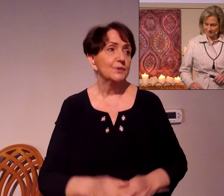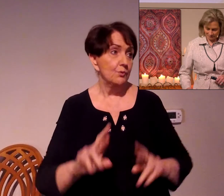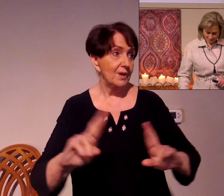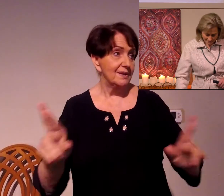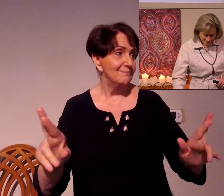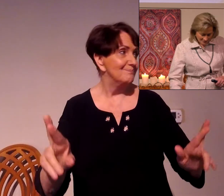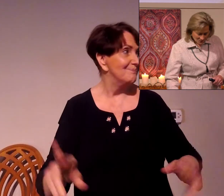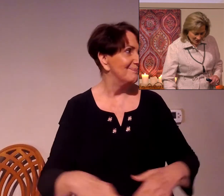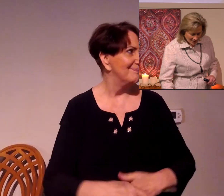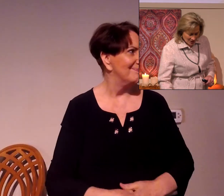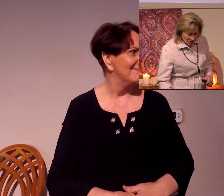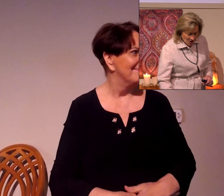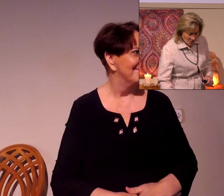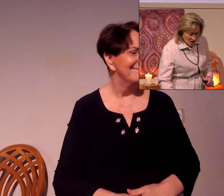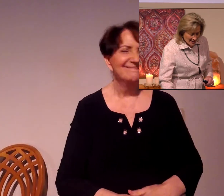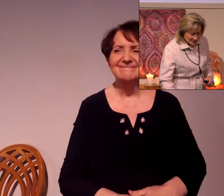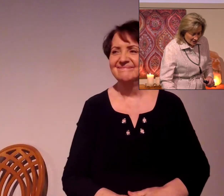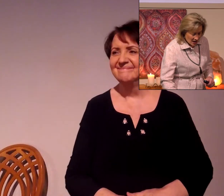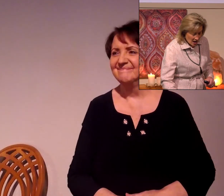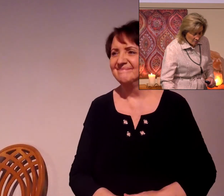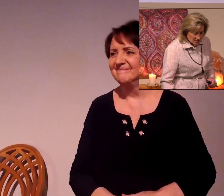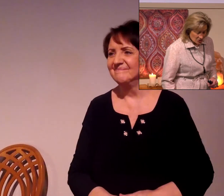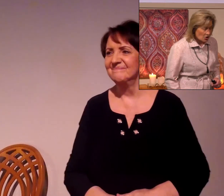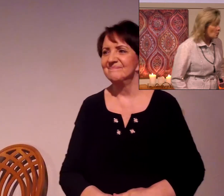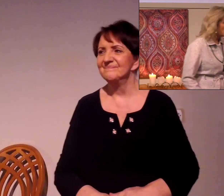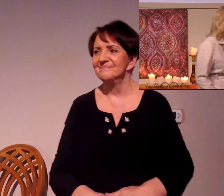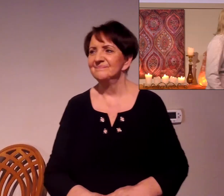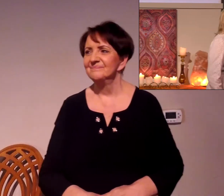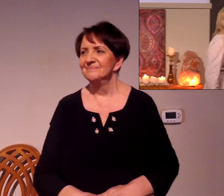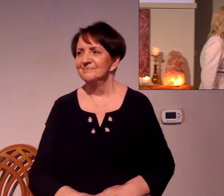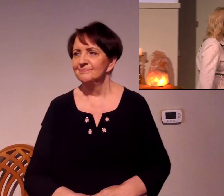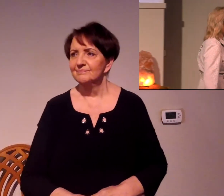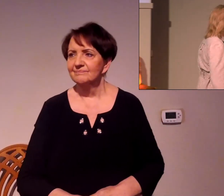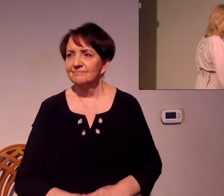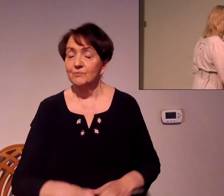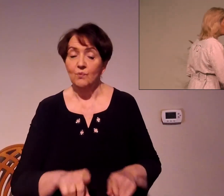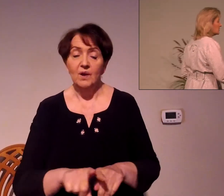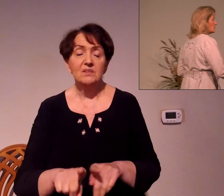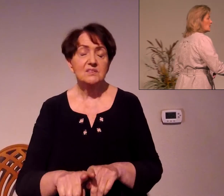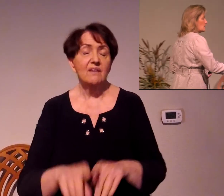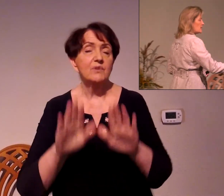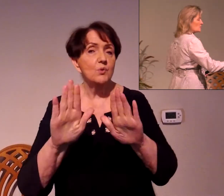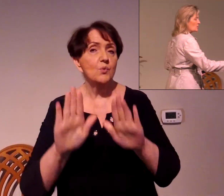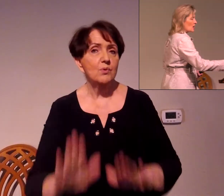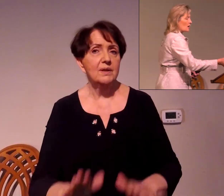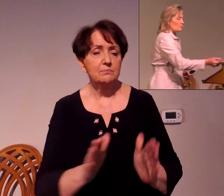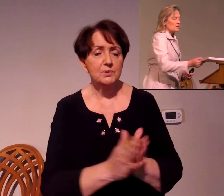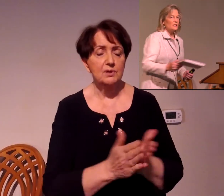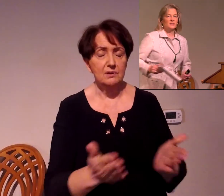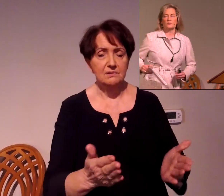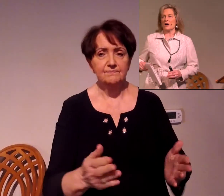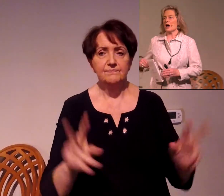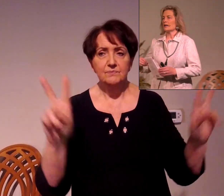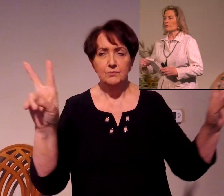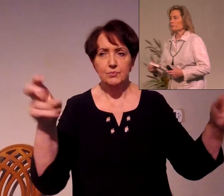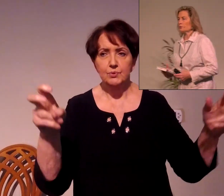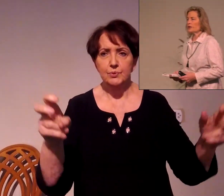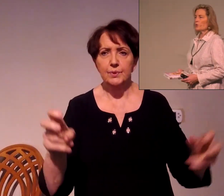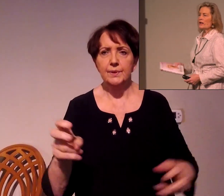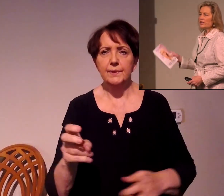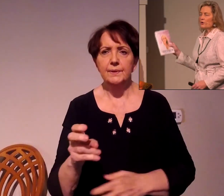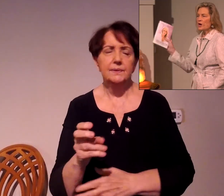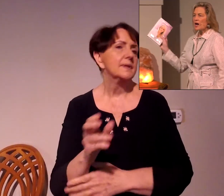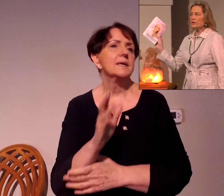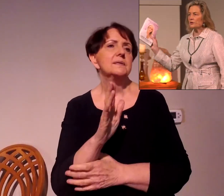Good. All right. So we also have a great book. It's by a